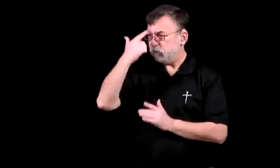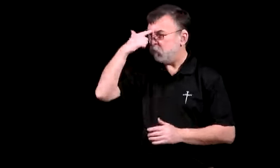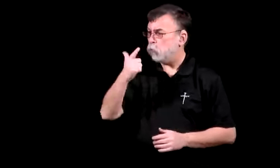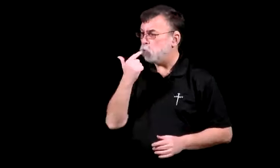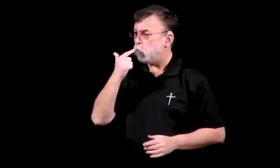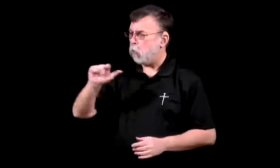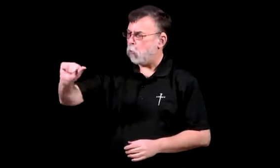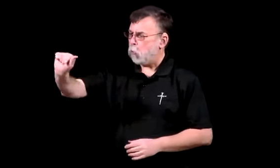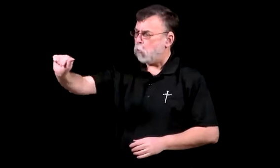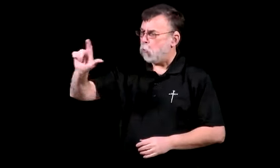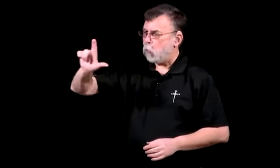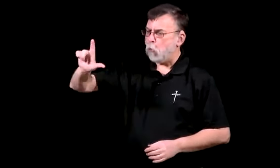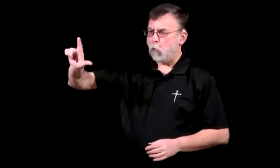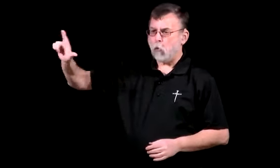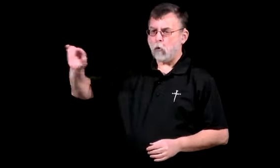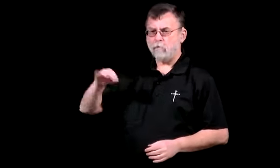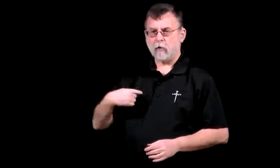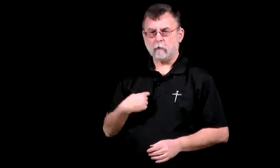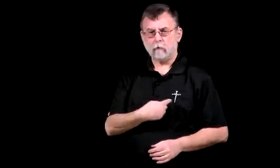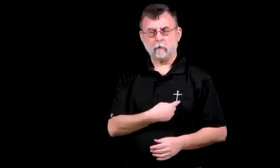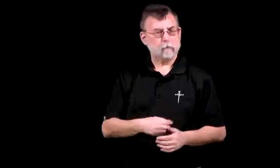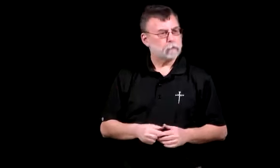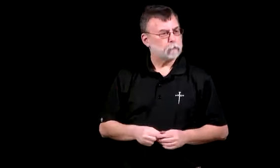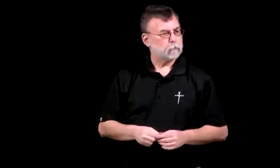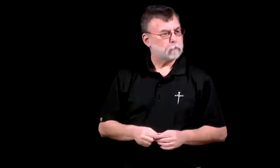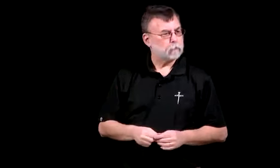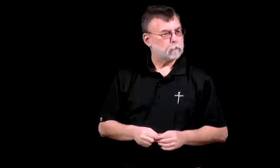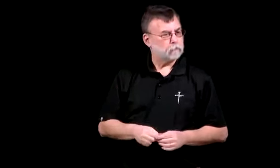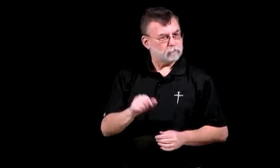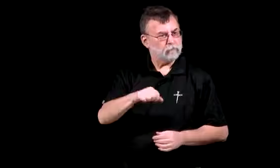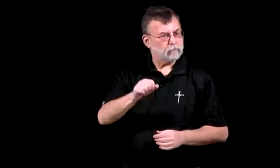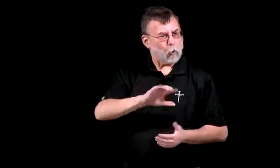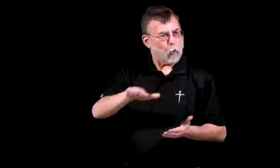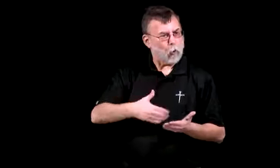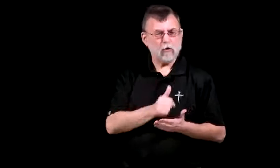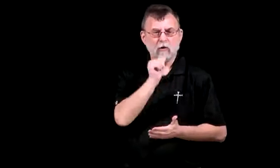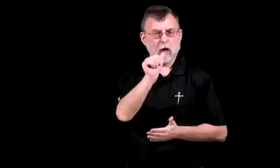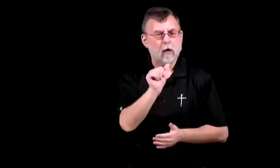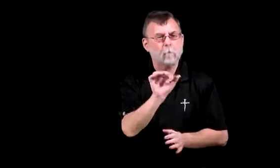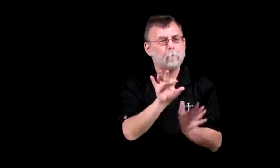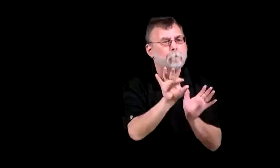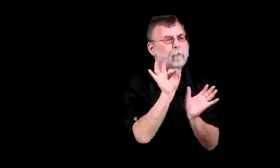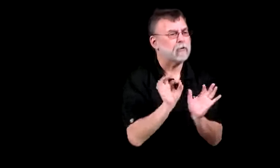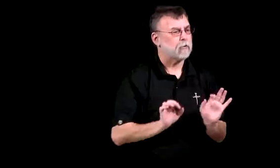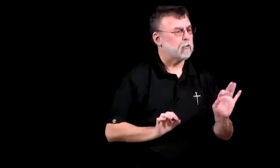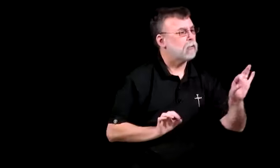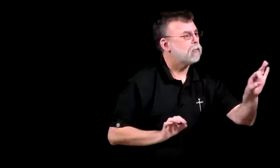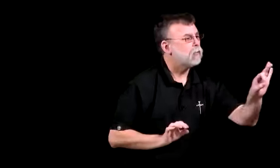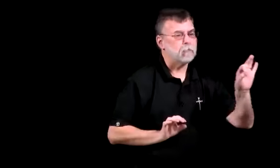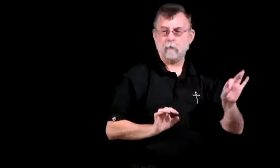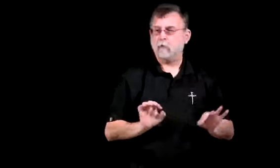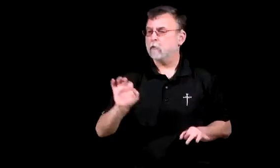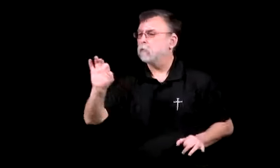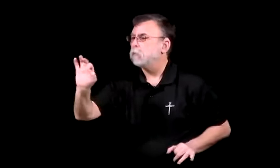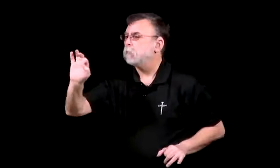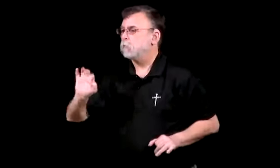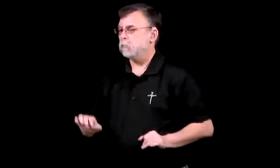So God sent Jesus for all of us. Every single person. He didn't pick